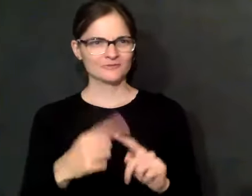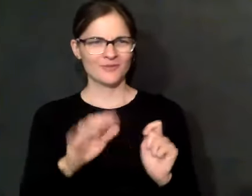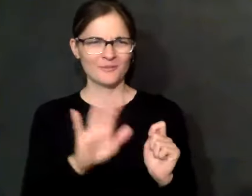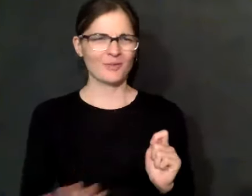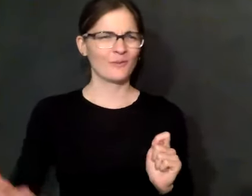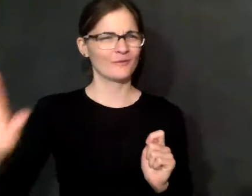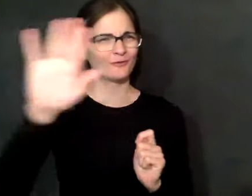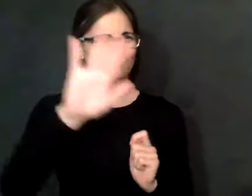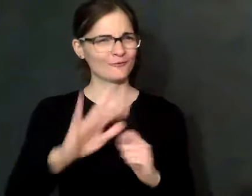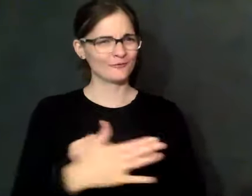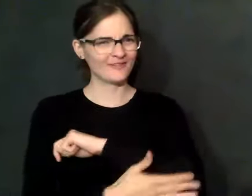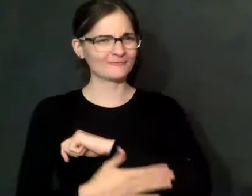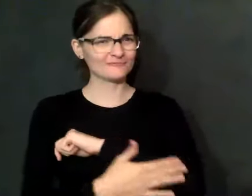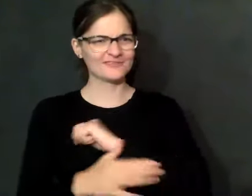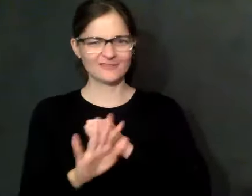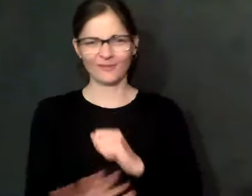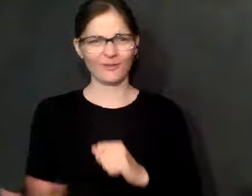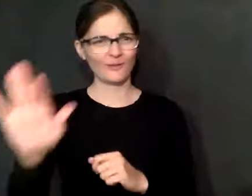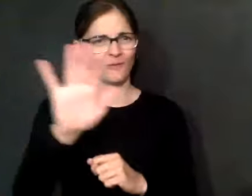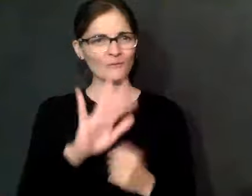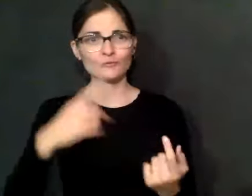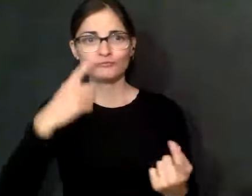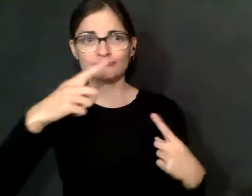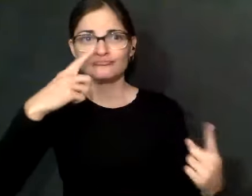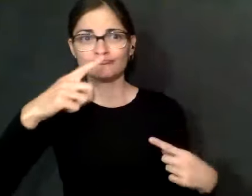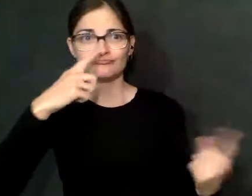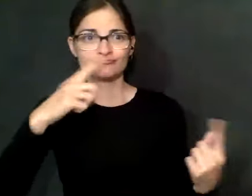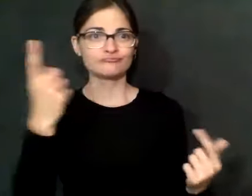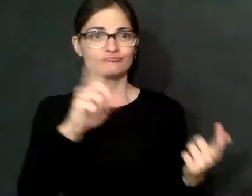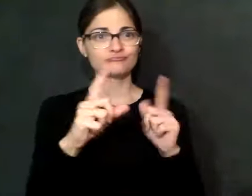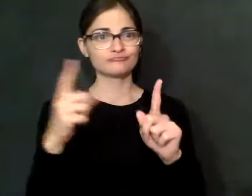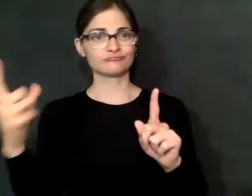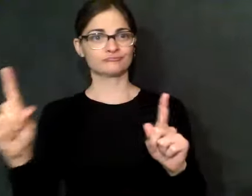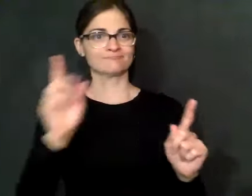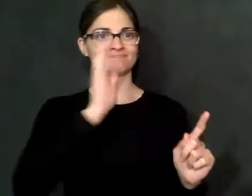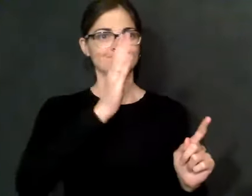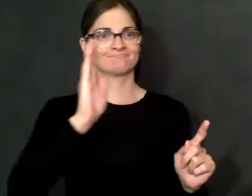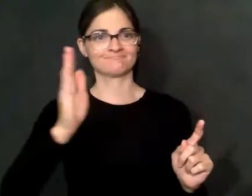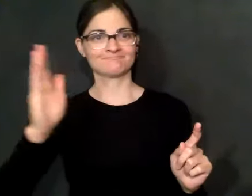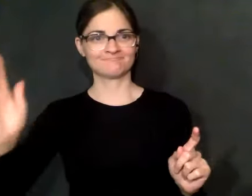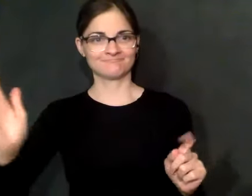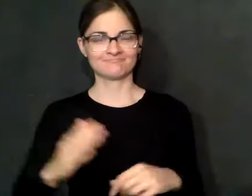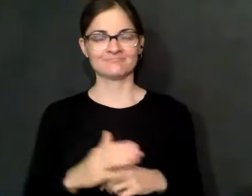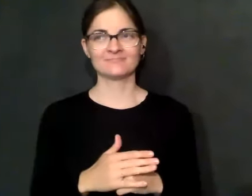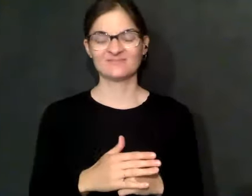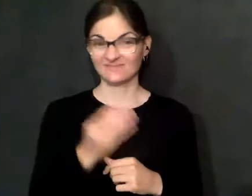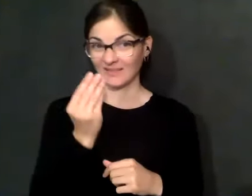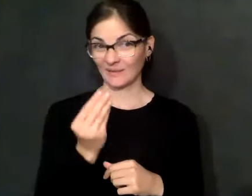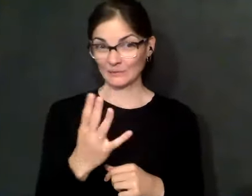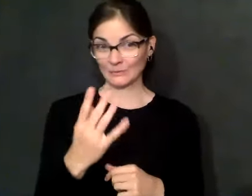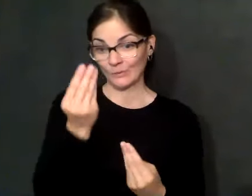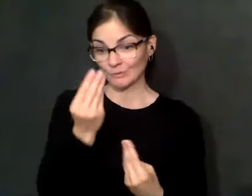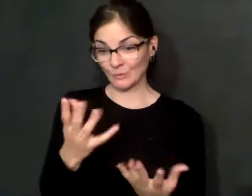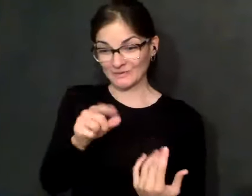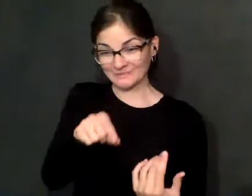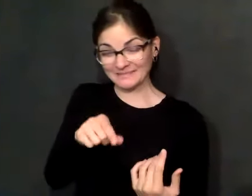Quite easy. On your emojis, you just go and look on your pictures and you look for flags, and then you can put your